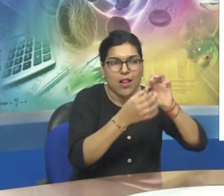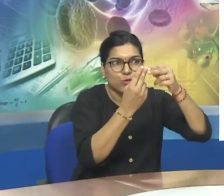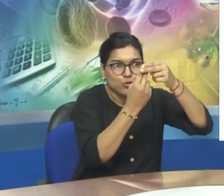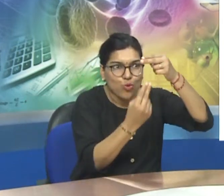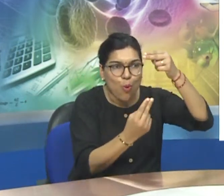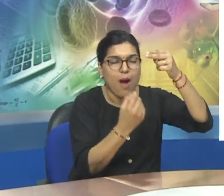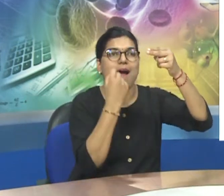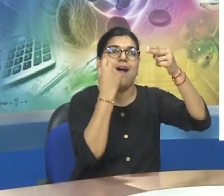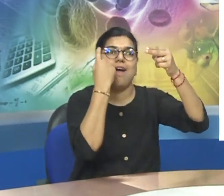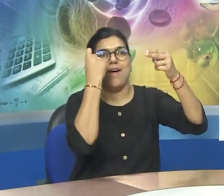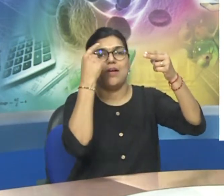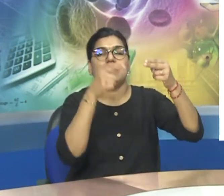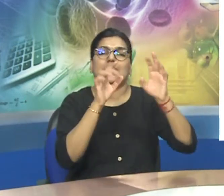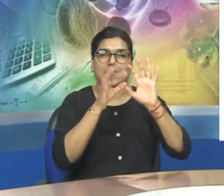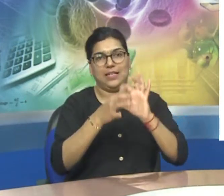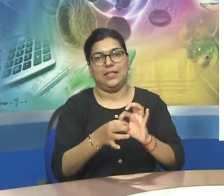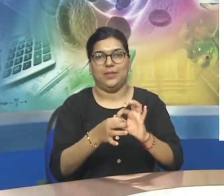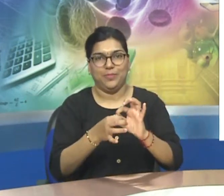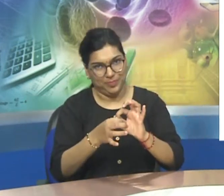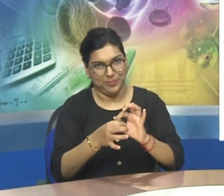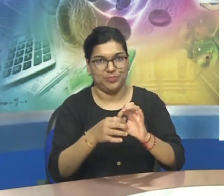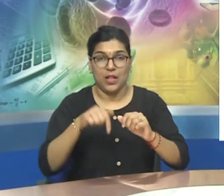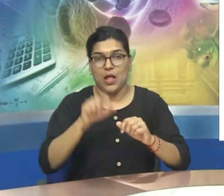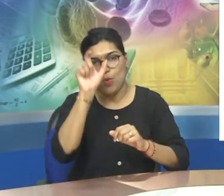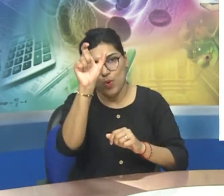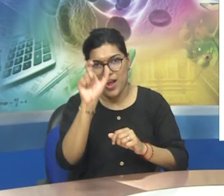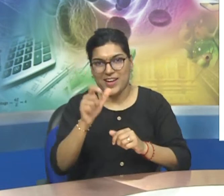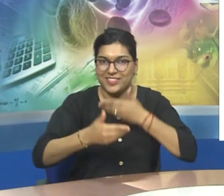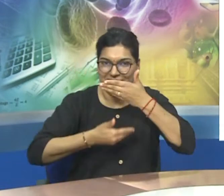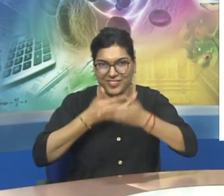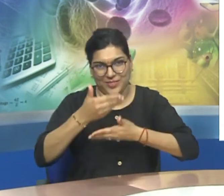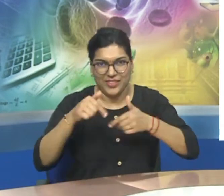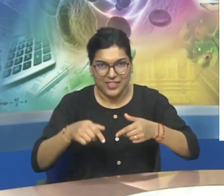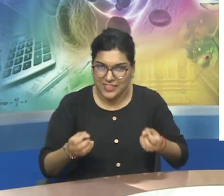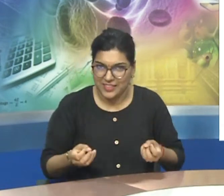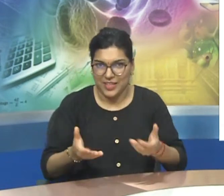After understanding these difficult words, we will begin the lesson.